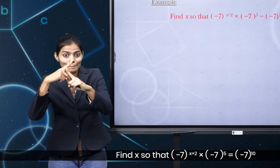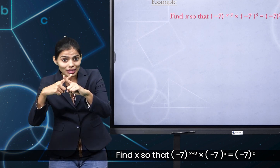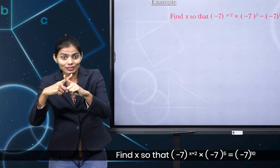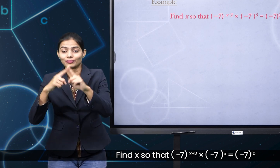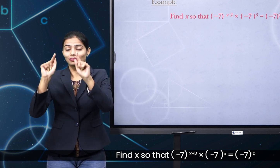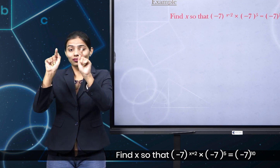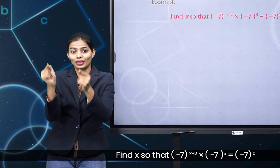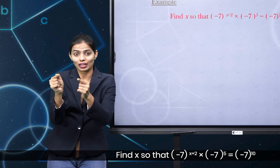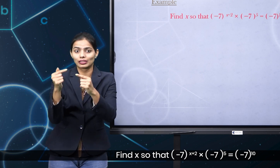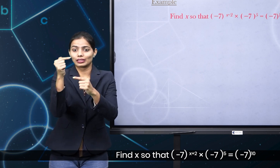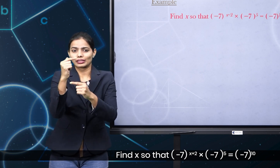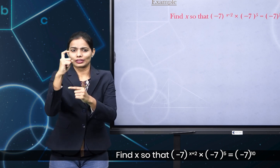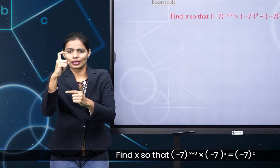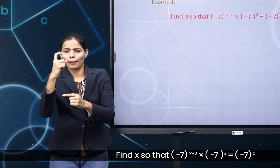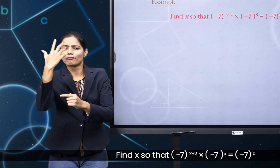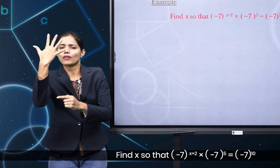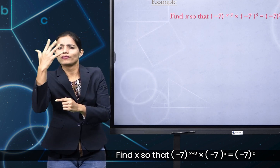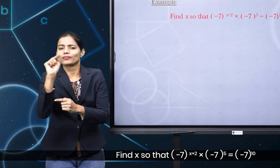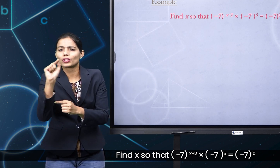5 is equal to minus 7 whole power 10.